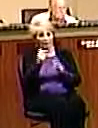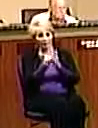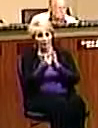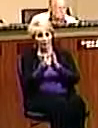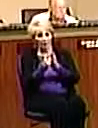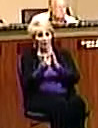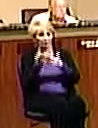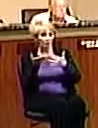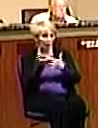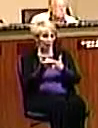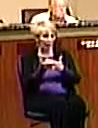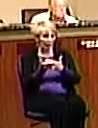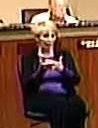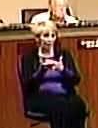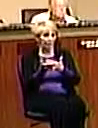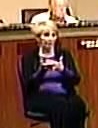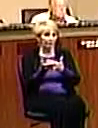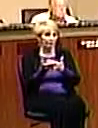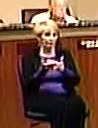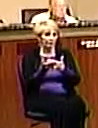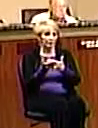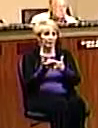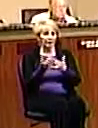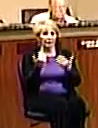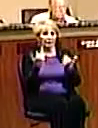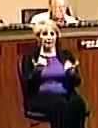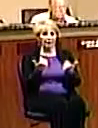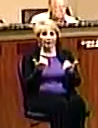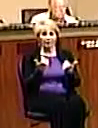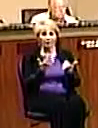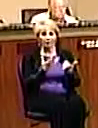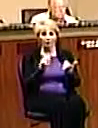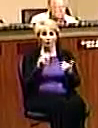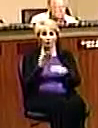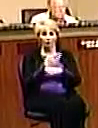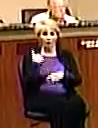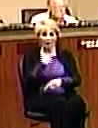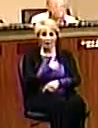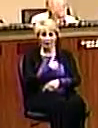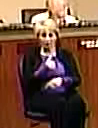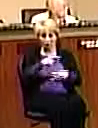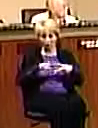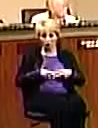5 or 10 minute break between now and before I start the